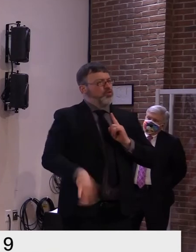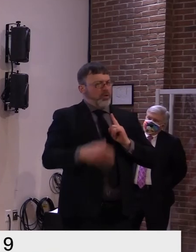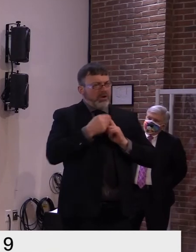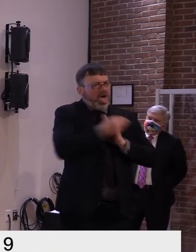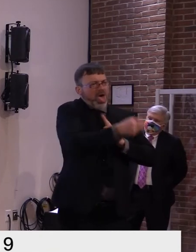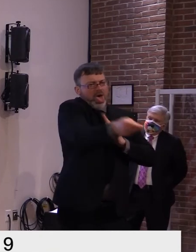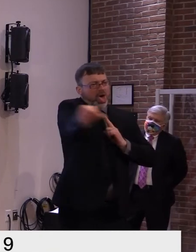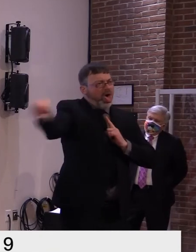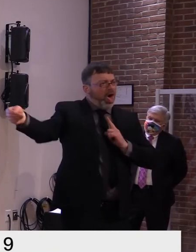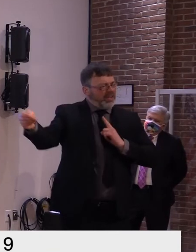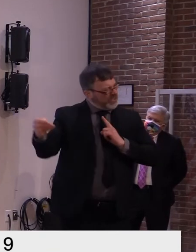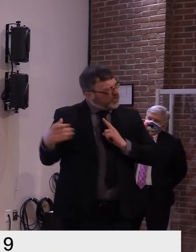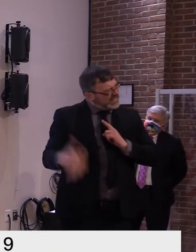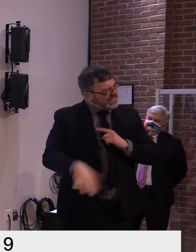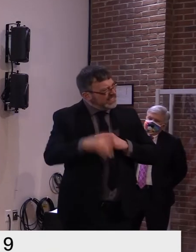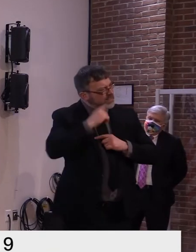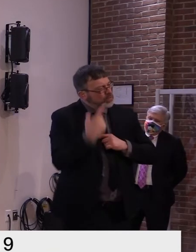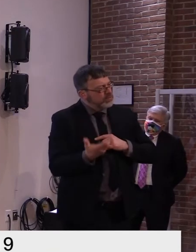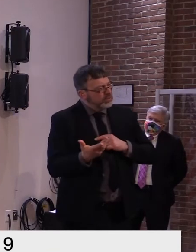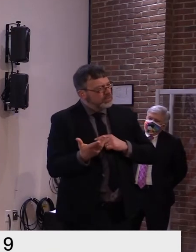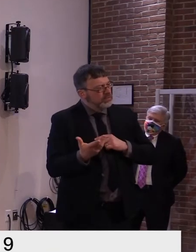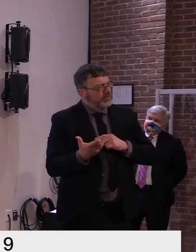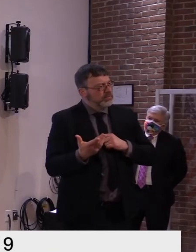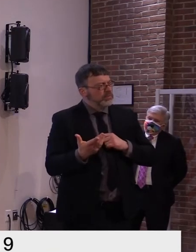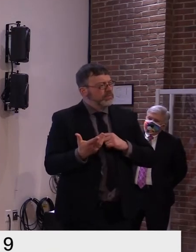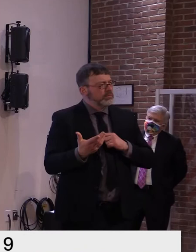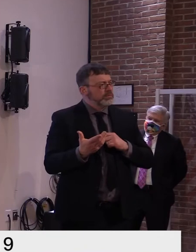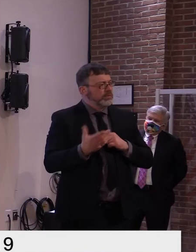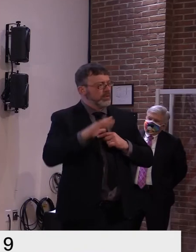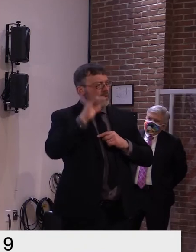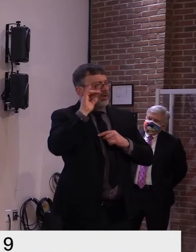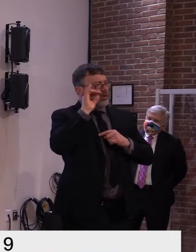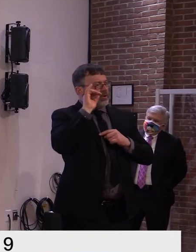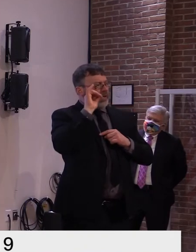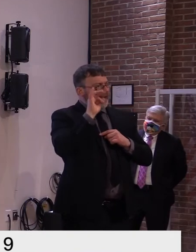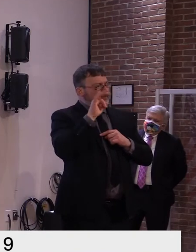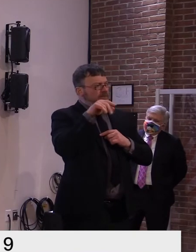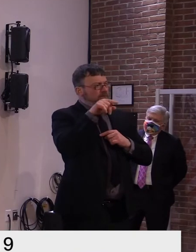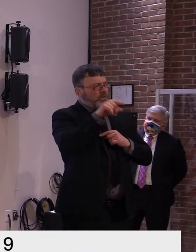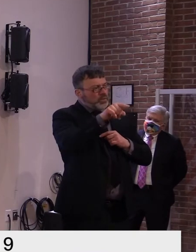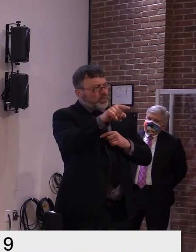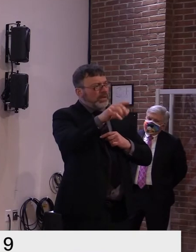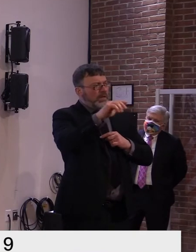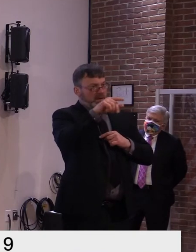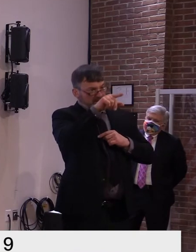I'm voicing it to you now in that spirit. Thank you.